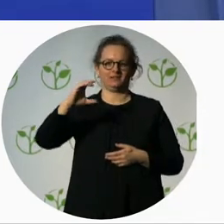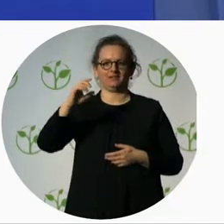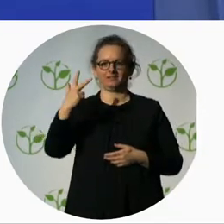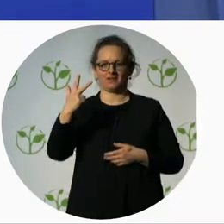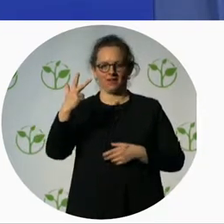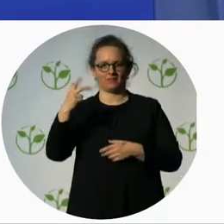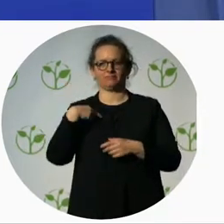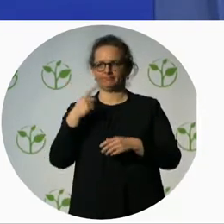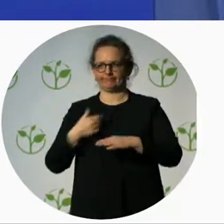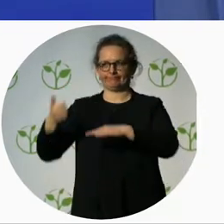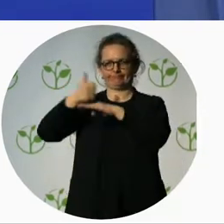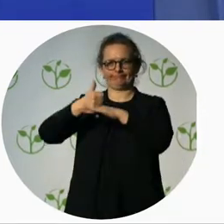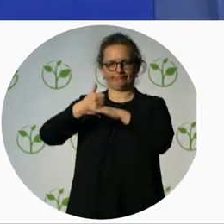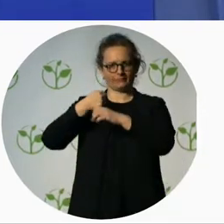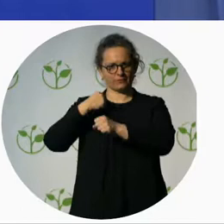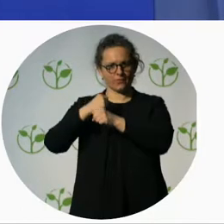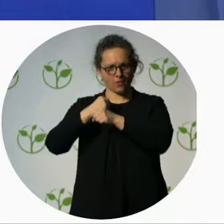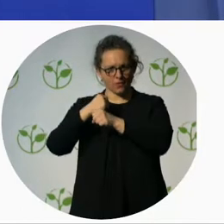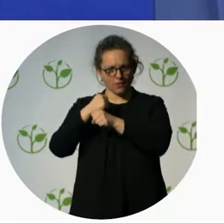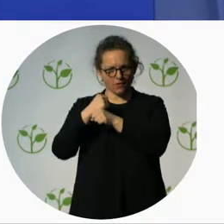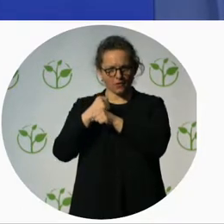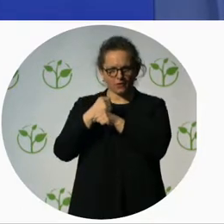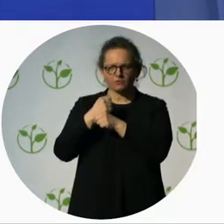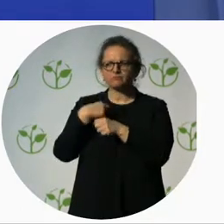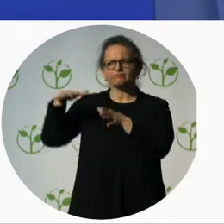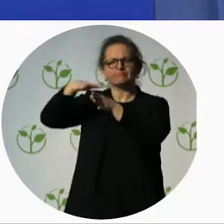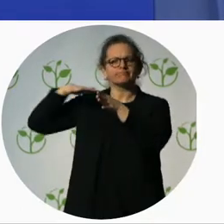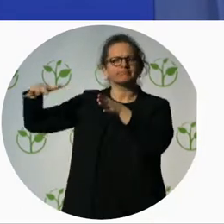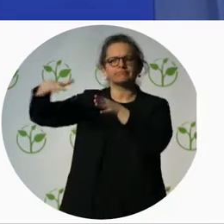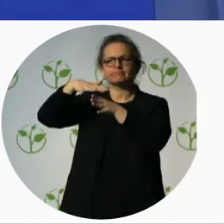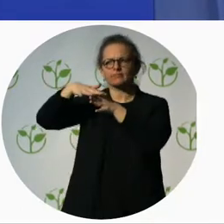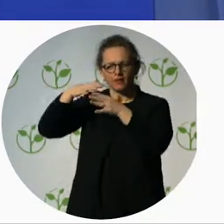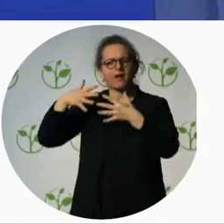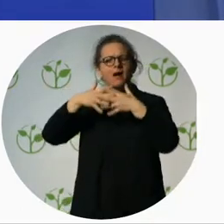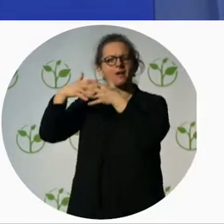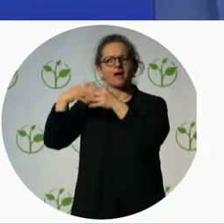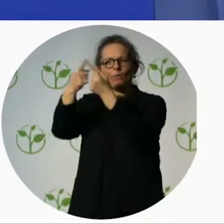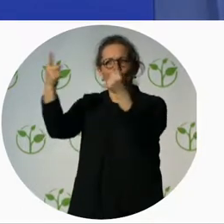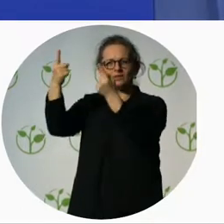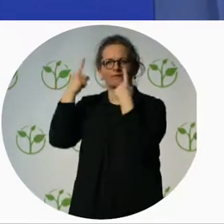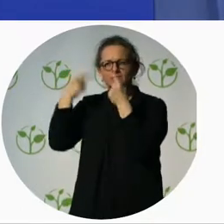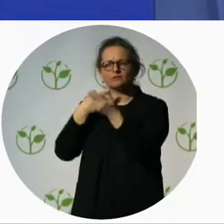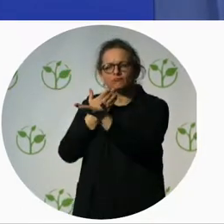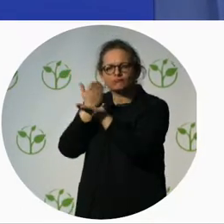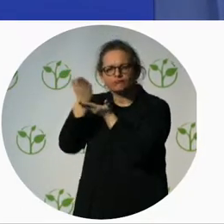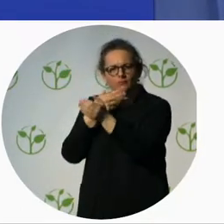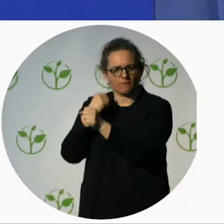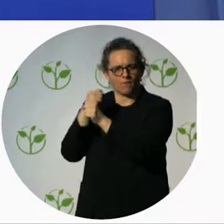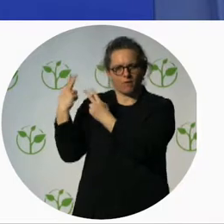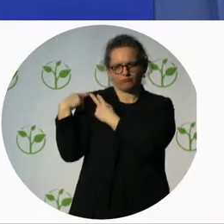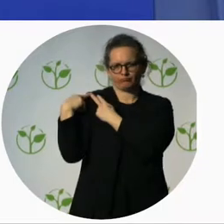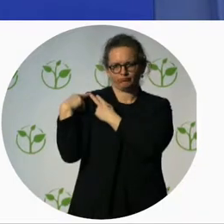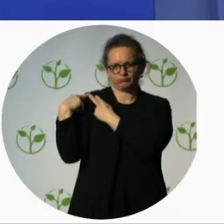Public Policy and Disability at American University, and a senior advisor at the Harvard Project for Disability. I will be talking